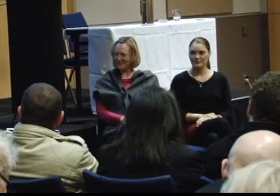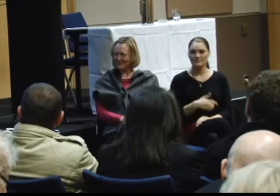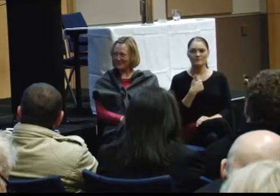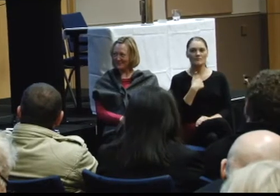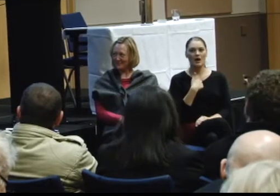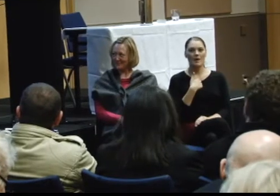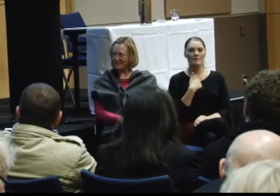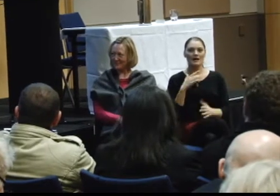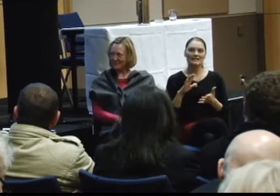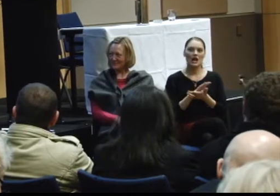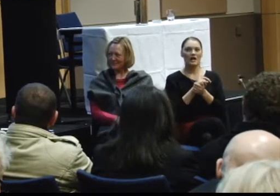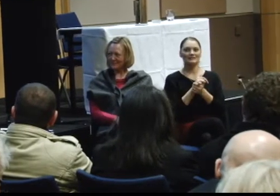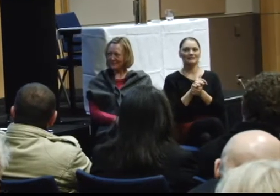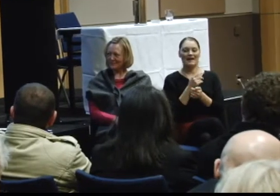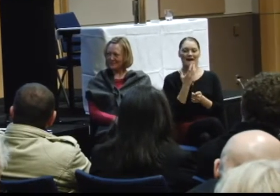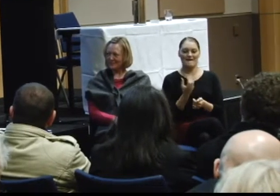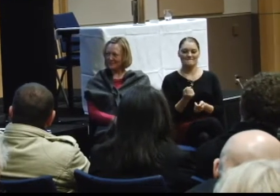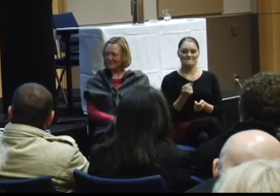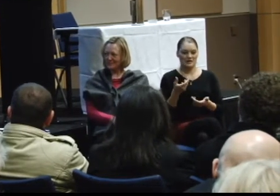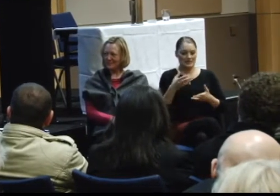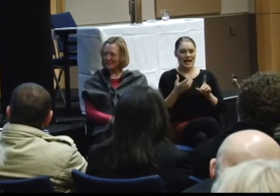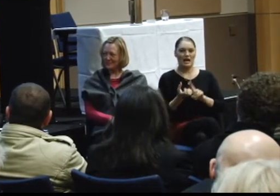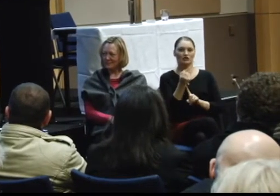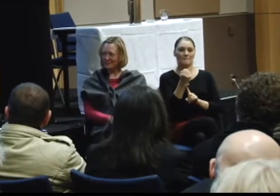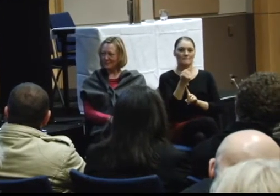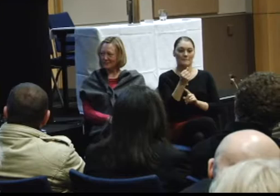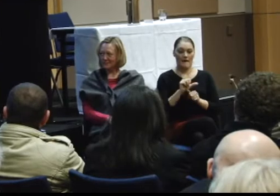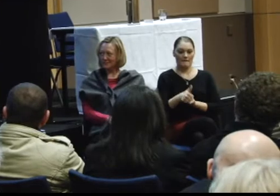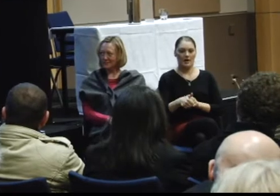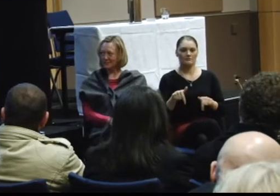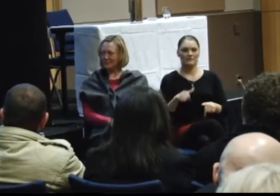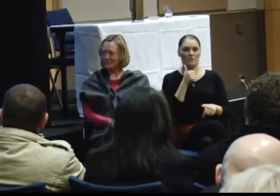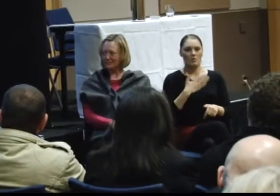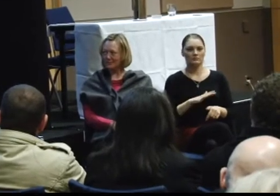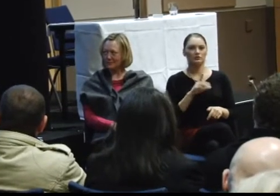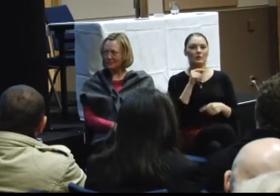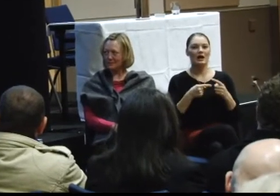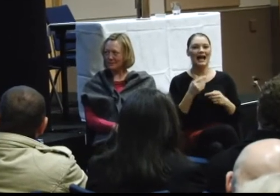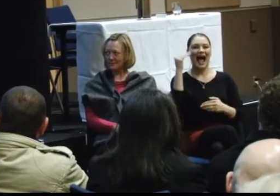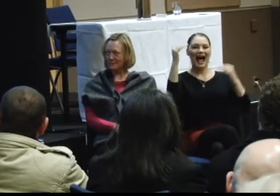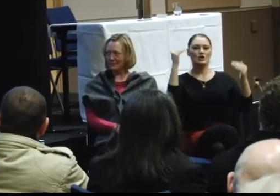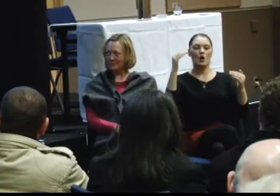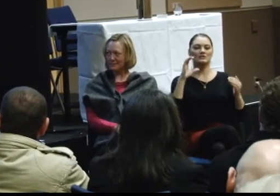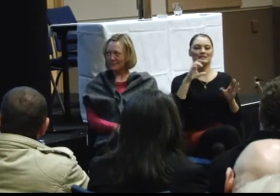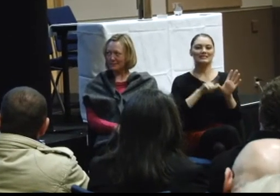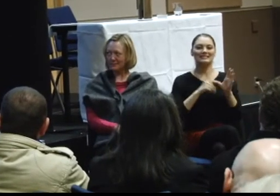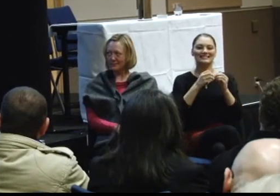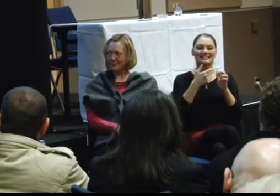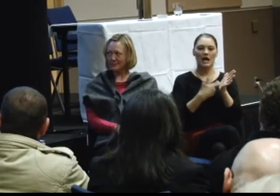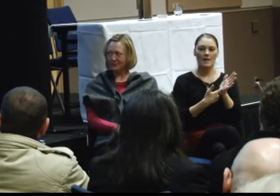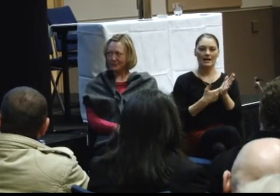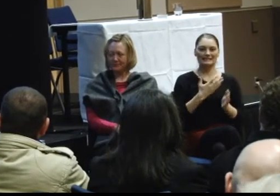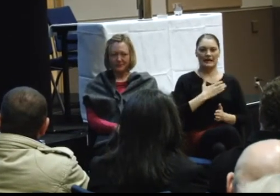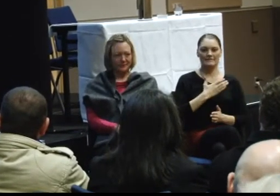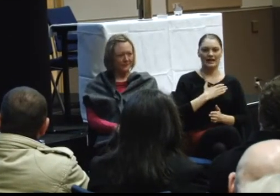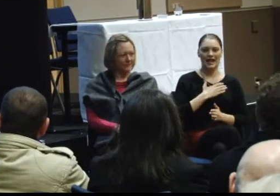I'm delighted to have connections made between this session and the previous session, where we talked about adult cyber safety and the scams